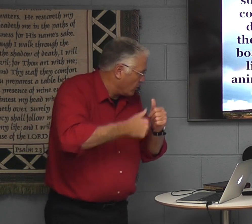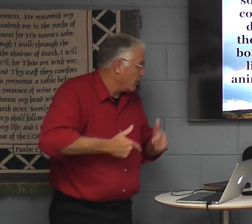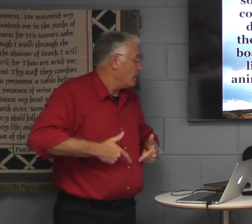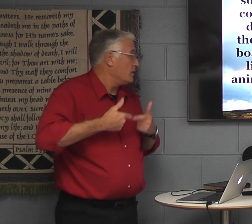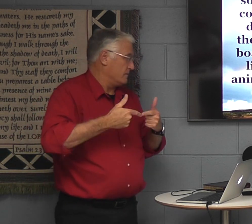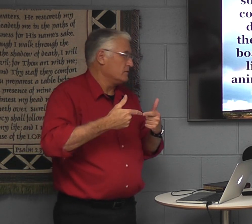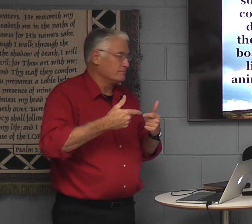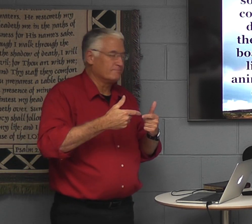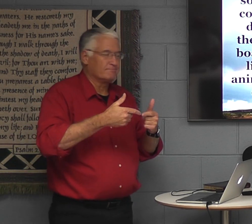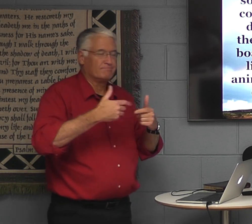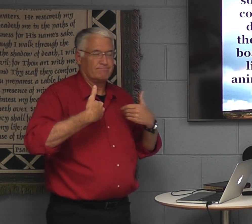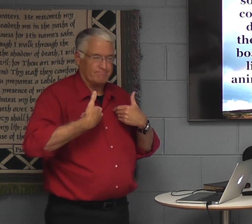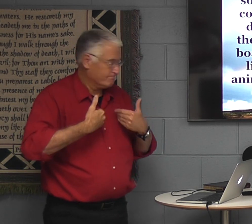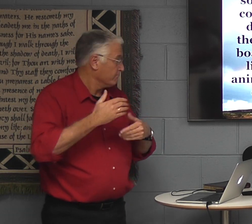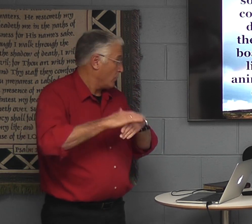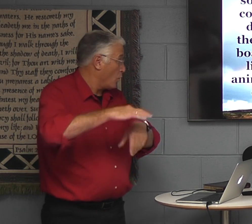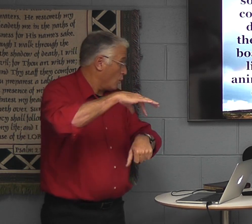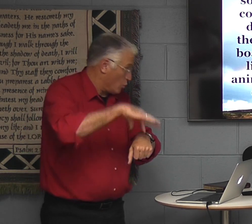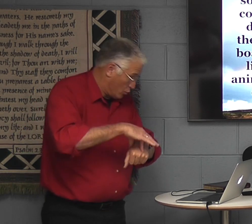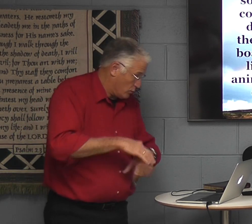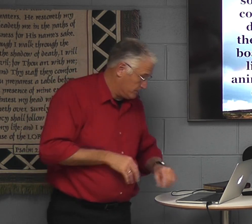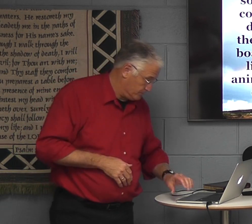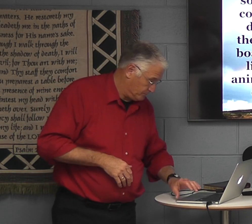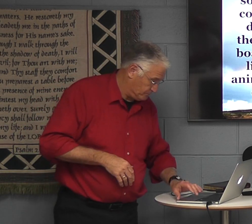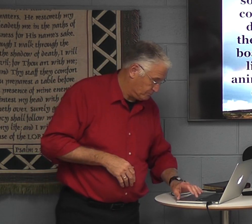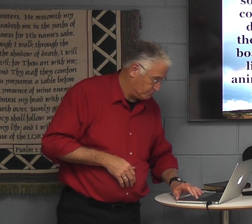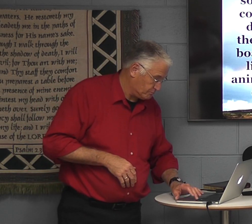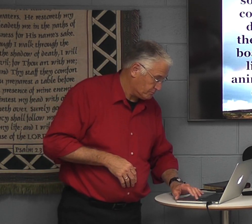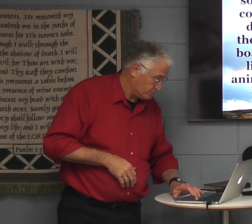wild animals and every living creature on earth.